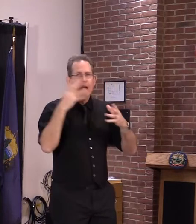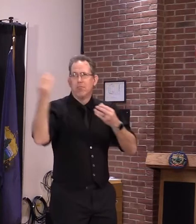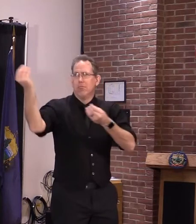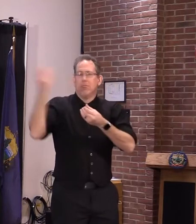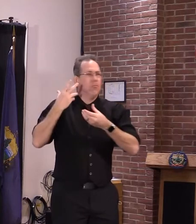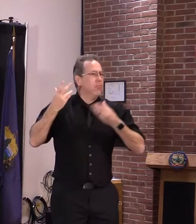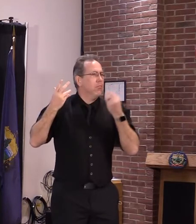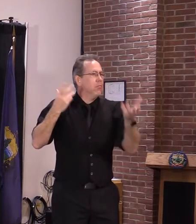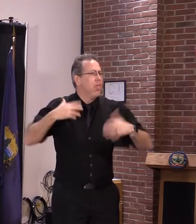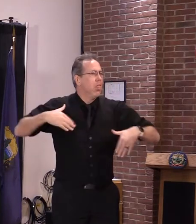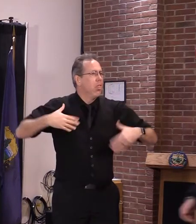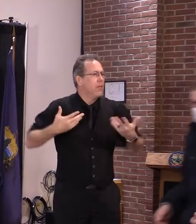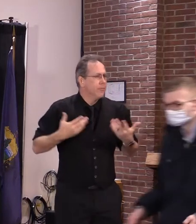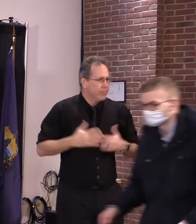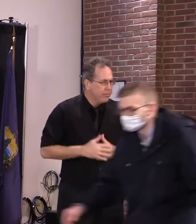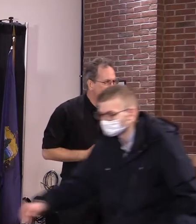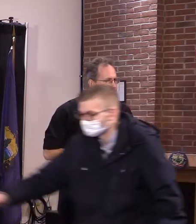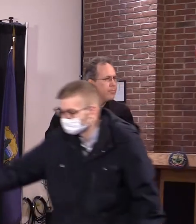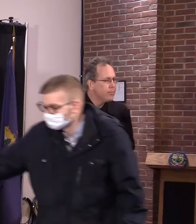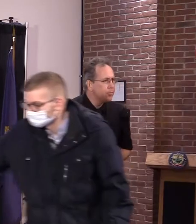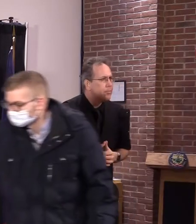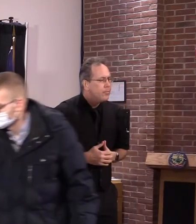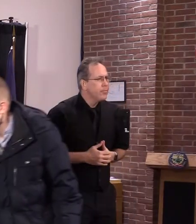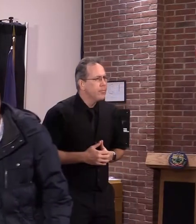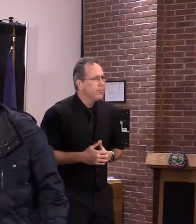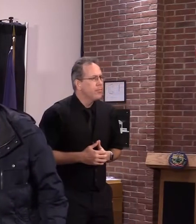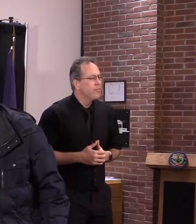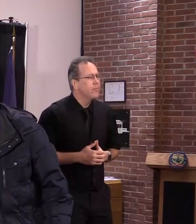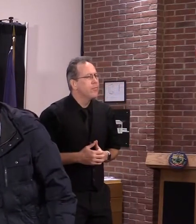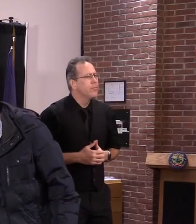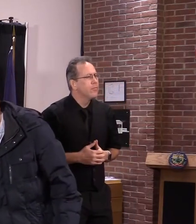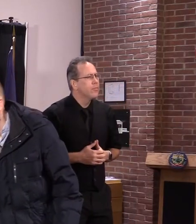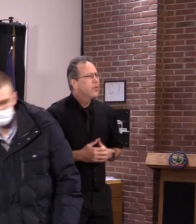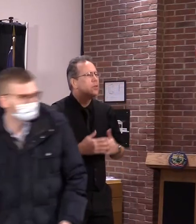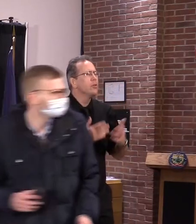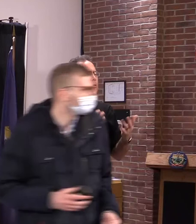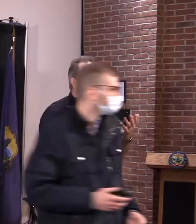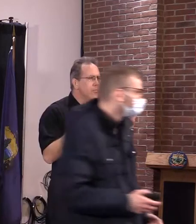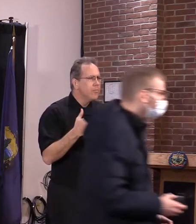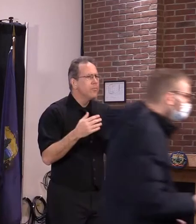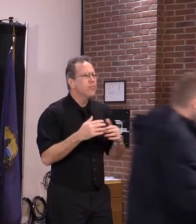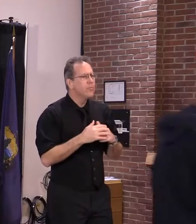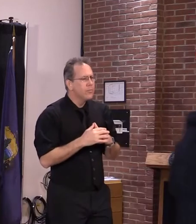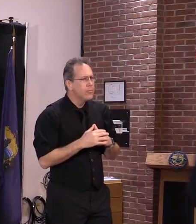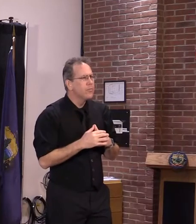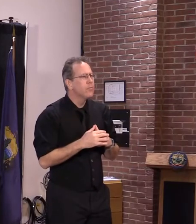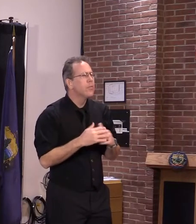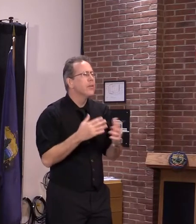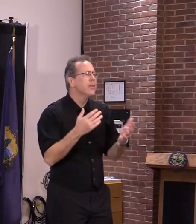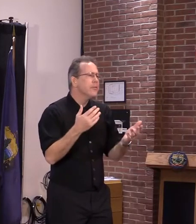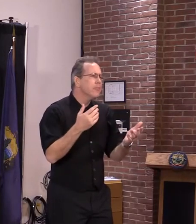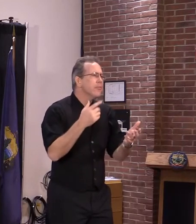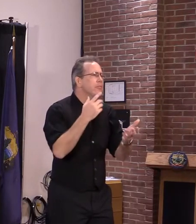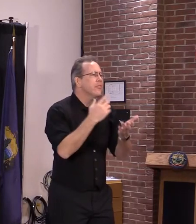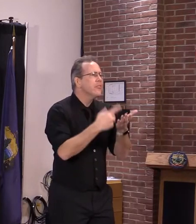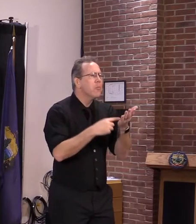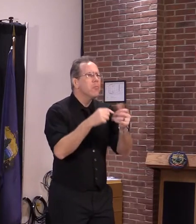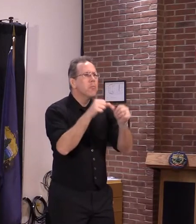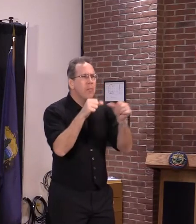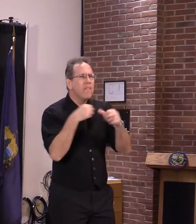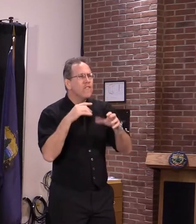assessment. At a minimum, there are a number of sites around the state where masks are being distributed simultaneous